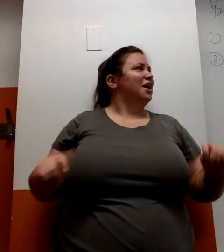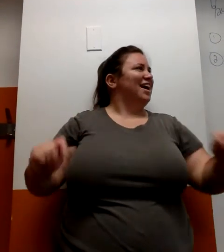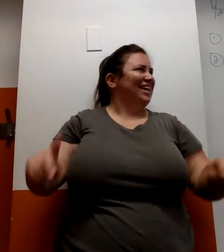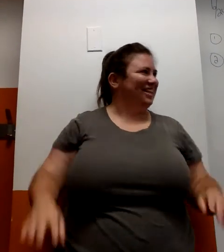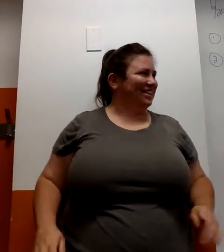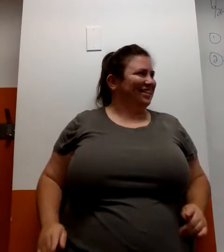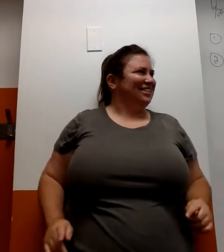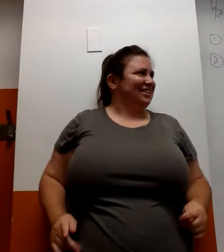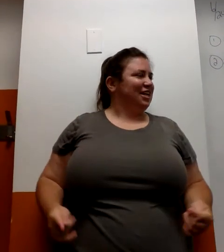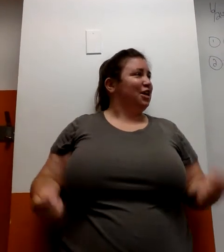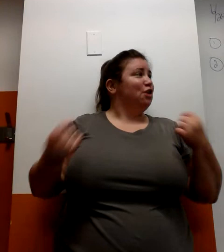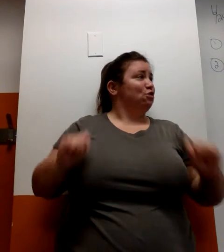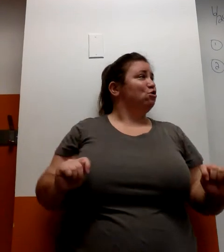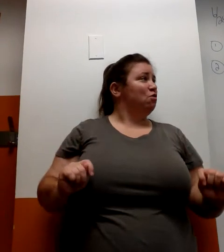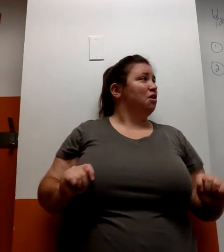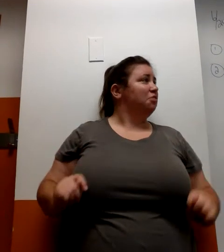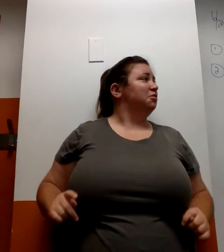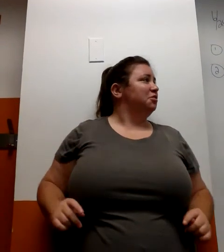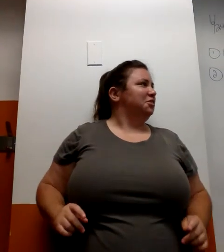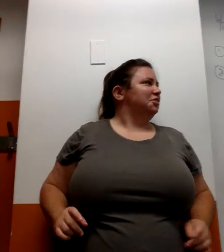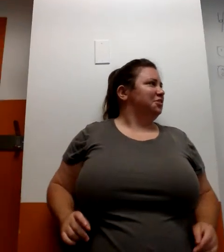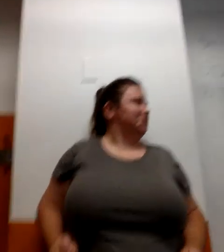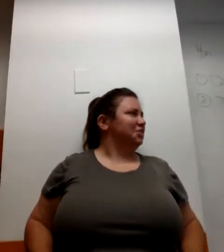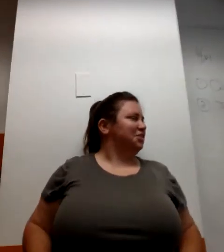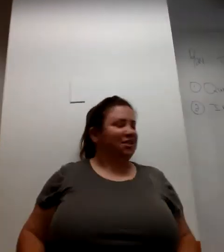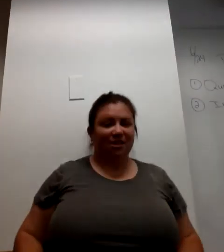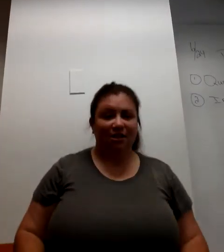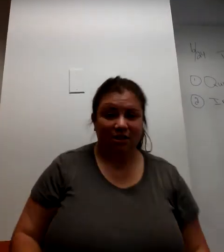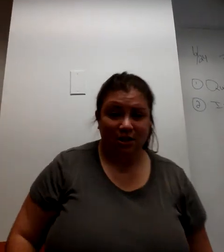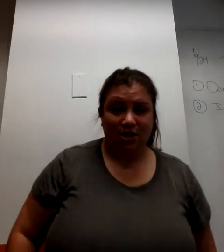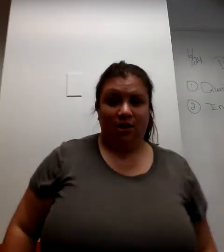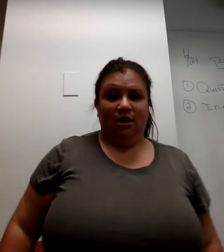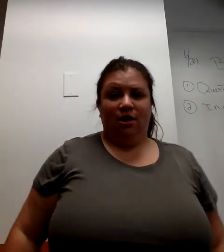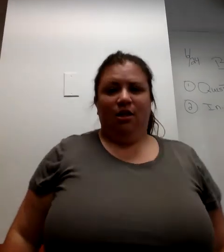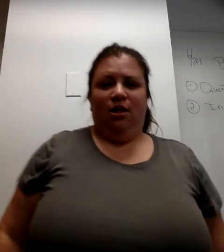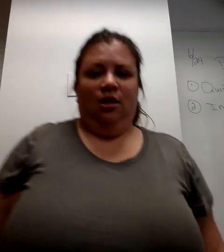Can I move on? Good. Sit down, get some feedback. Okay.